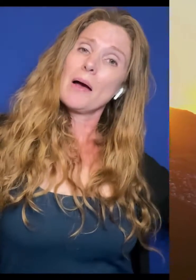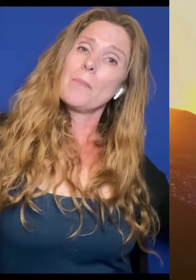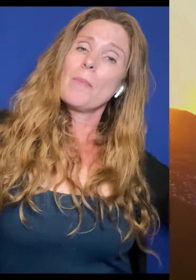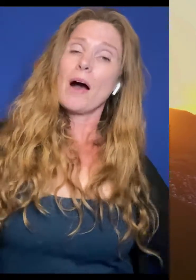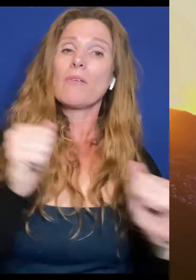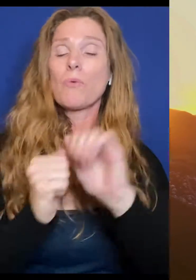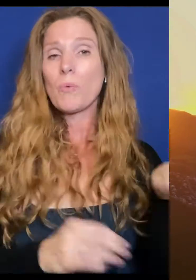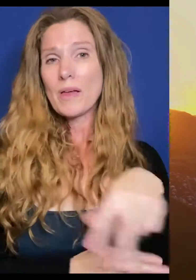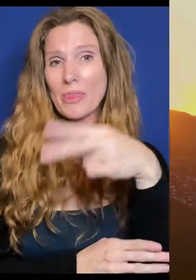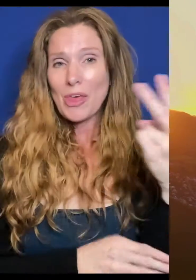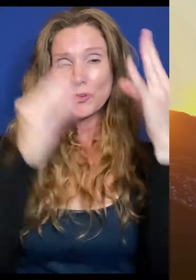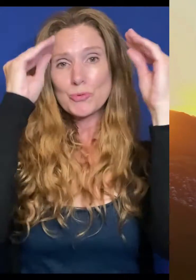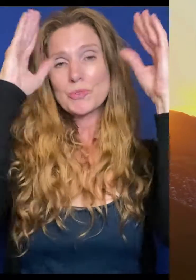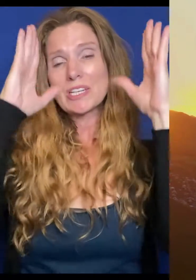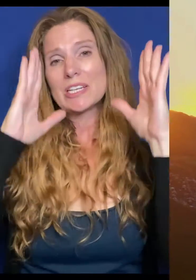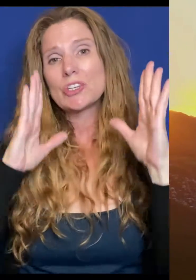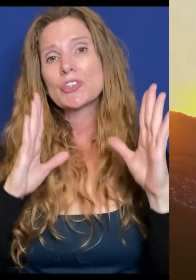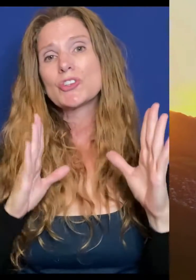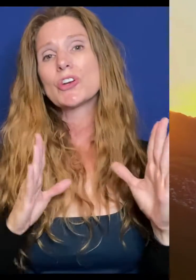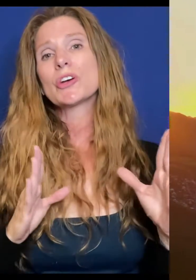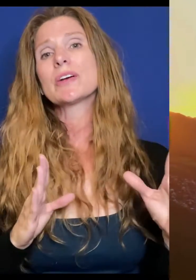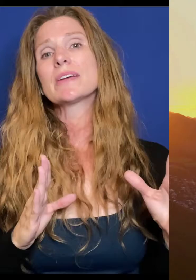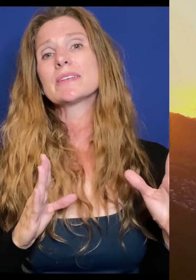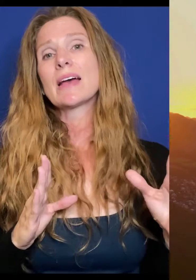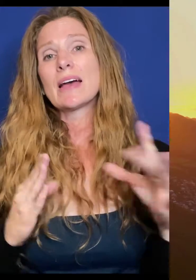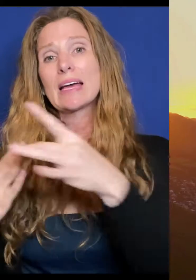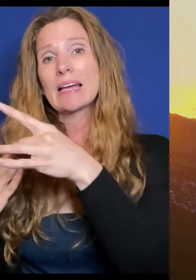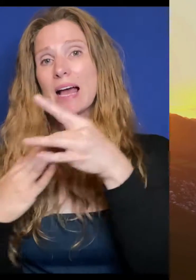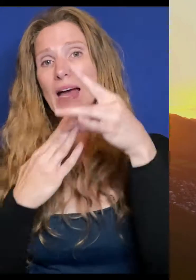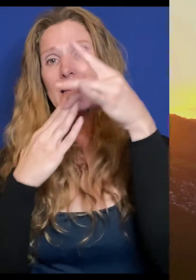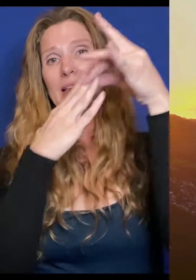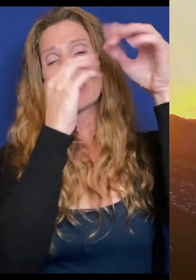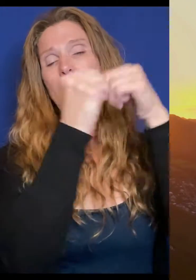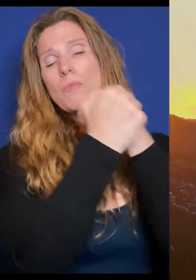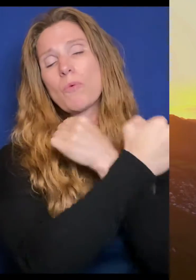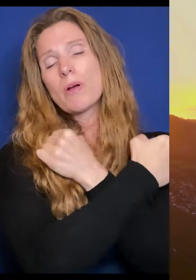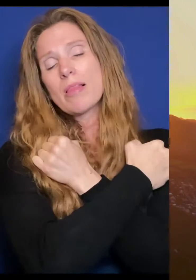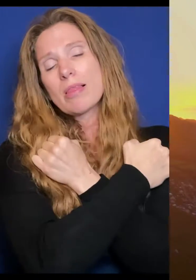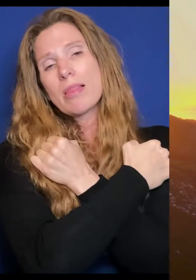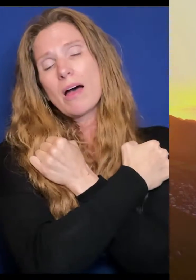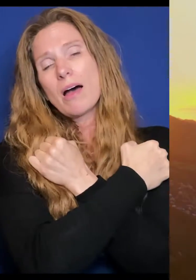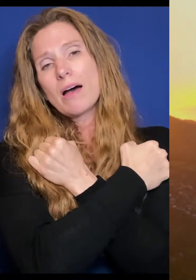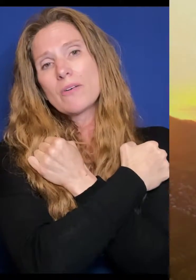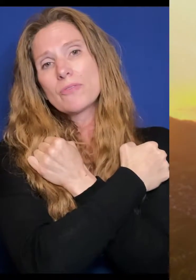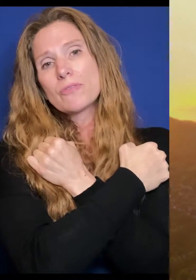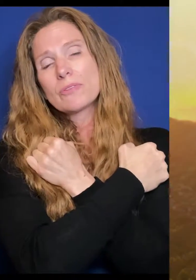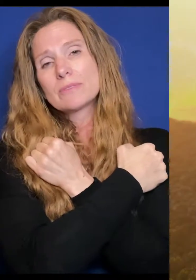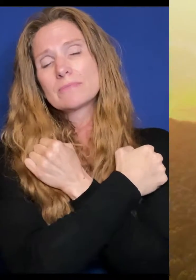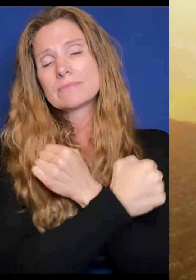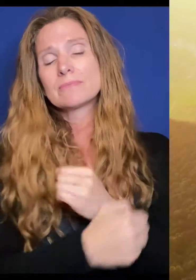above We heard your teachers Guiding them with love